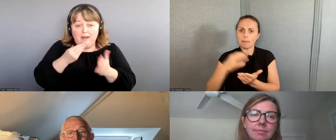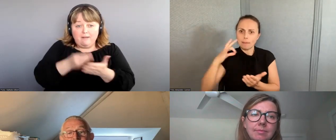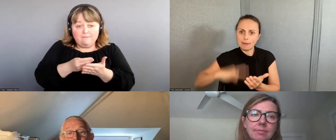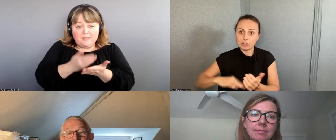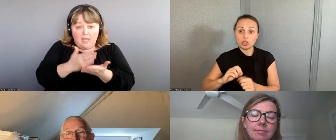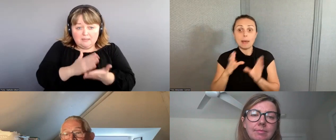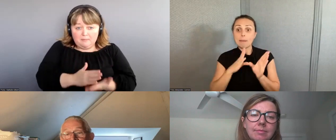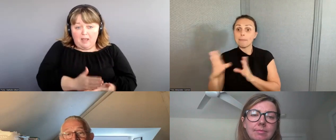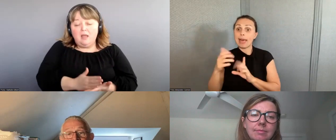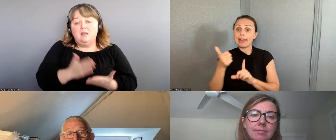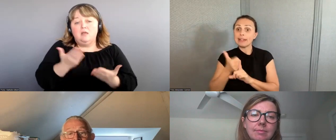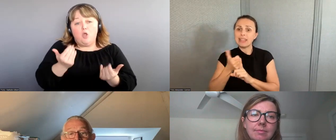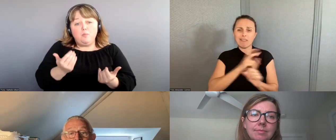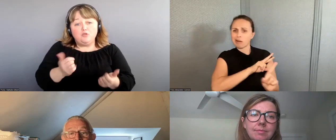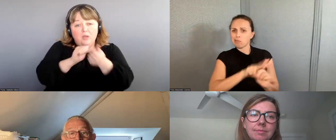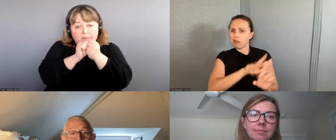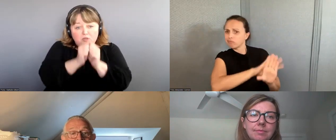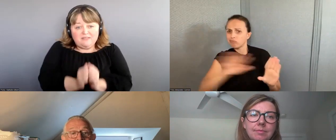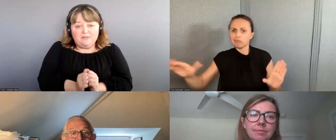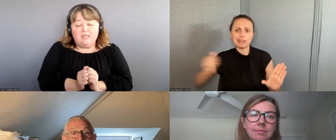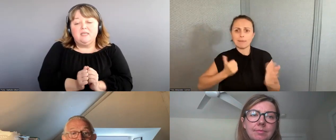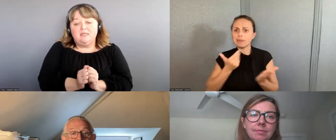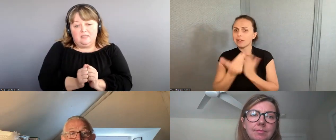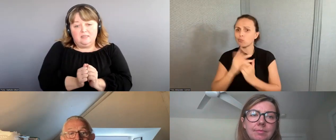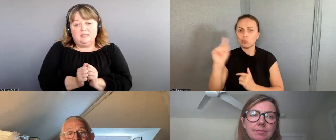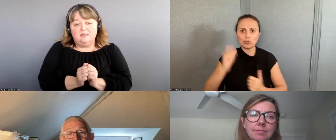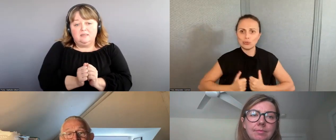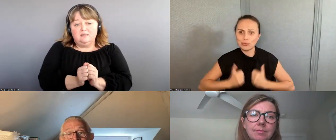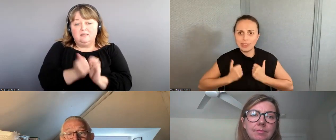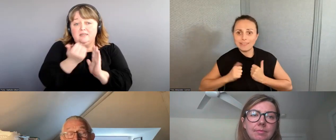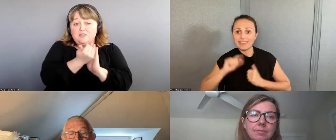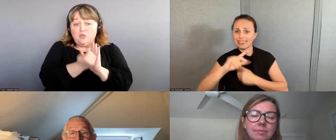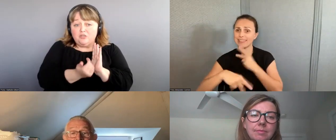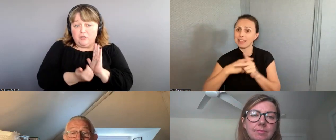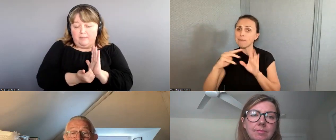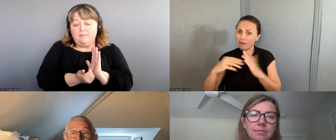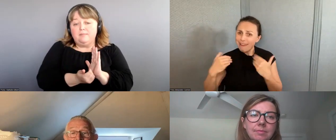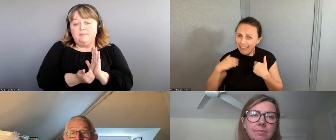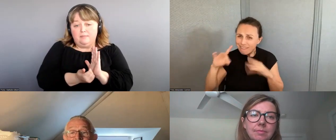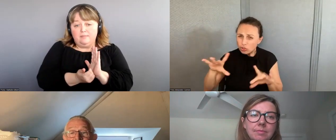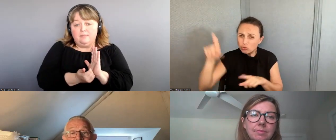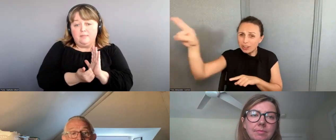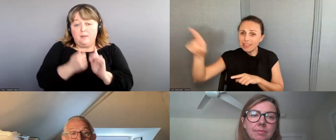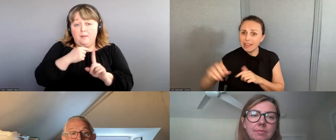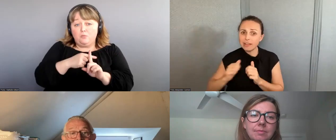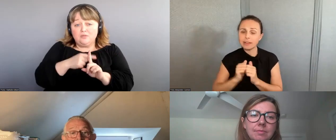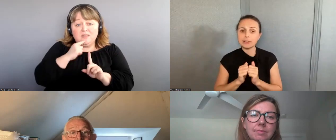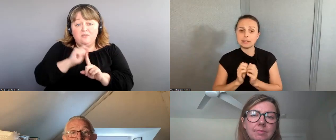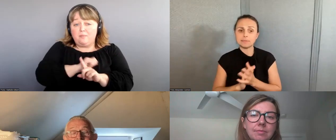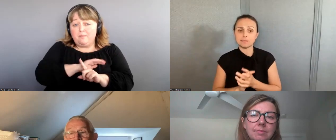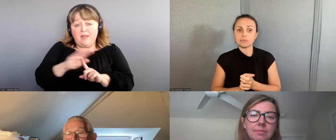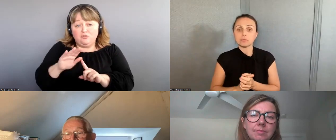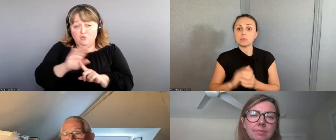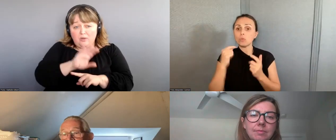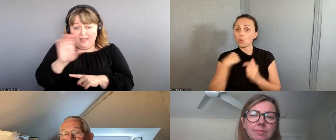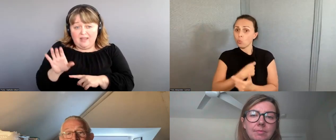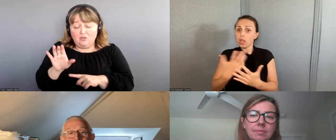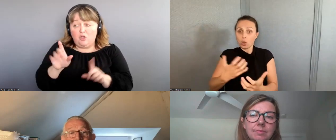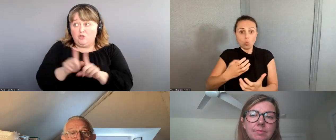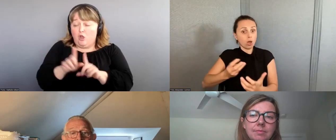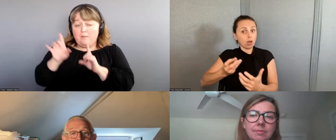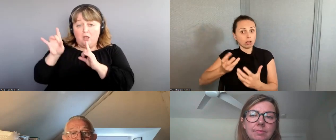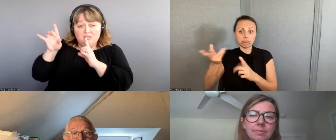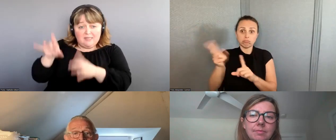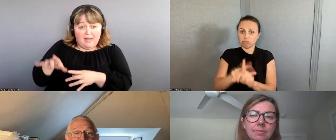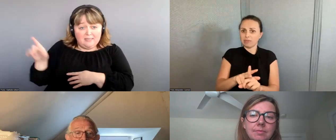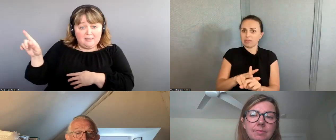plan would be portable across Canada, no matter where you live. Such a model exists in Australia with the NDIS, and we want it here, only better.